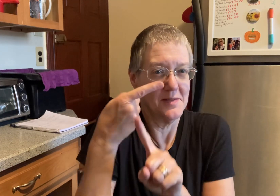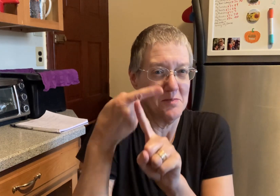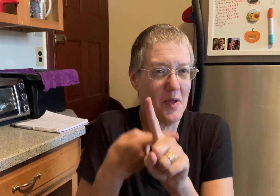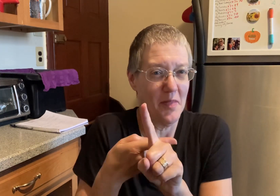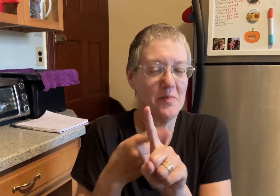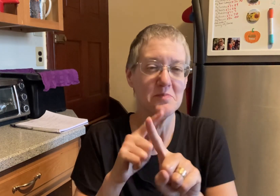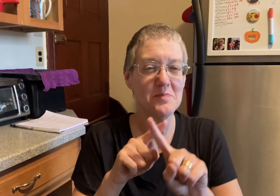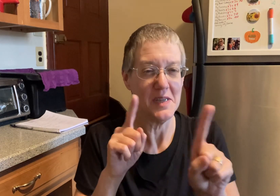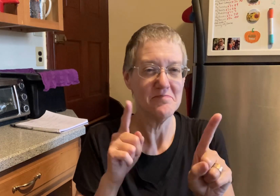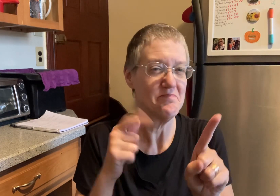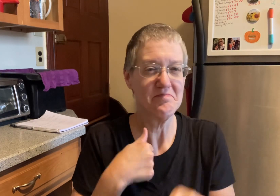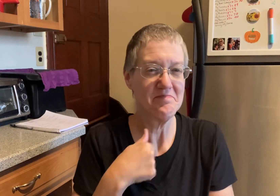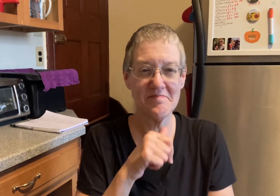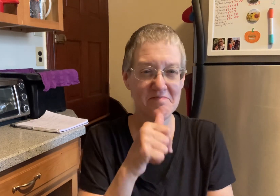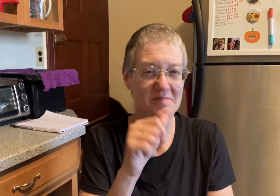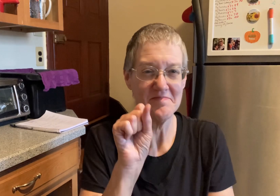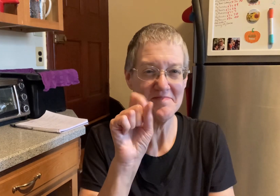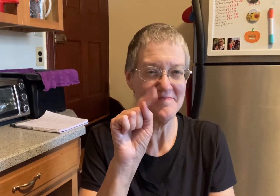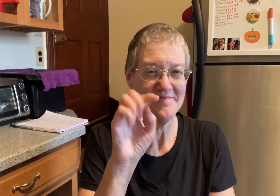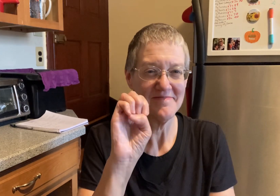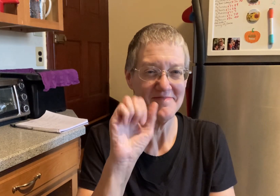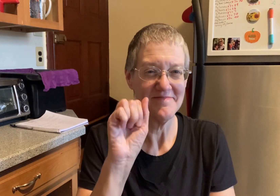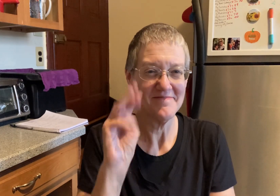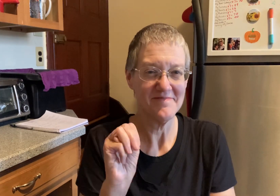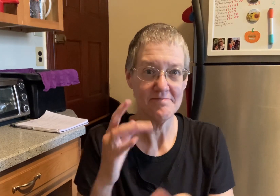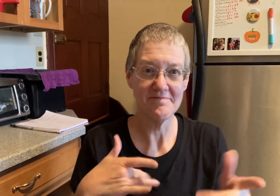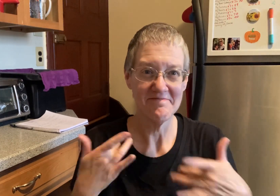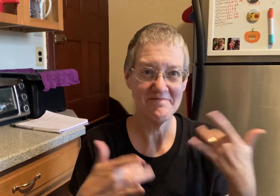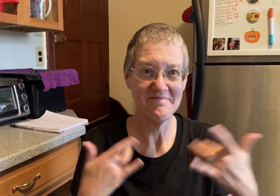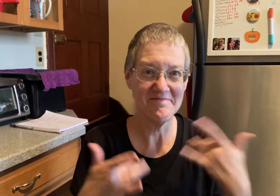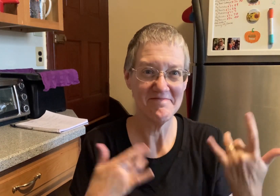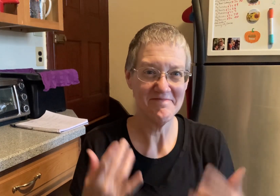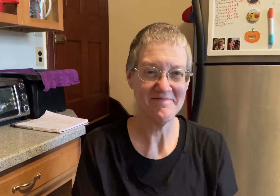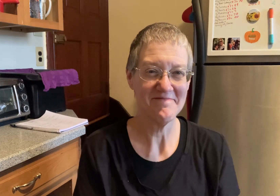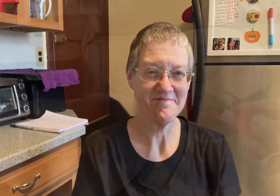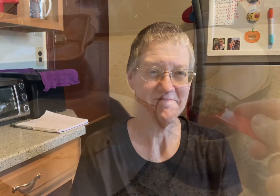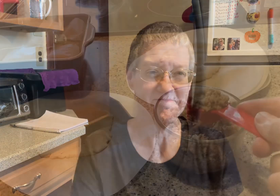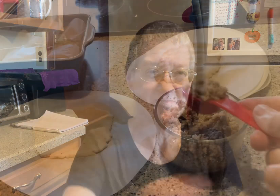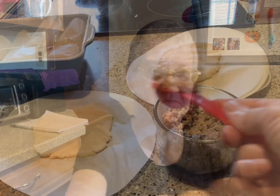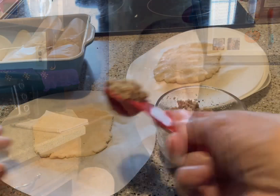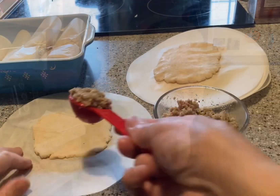last month, but I only made 2 and I didn't steam them. I'm so excited.